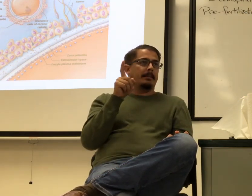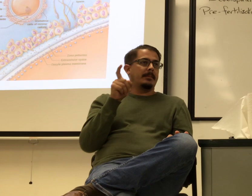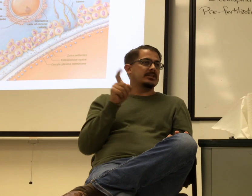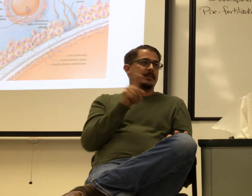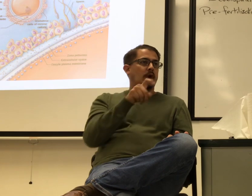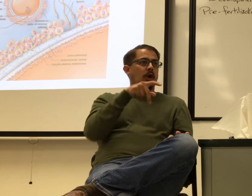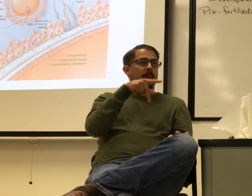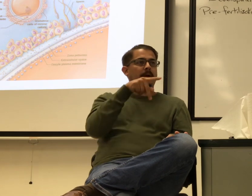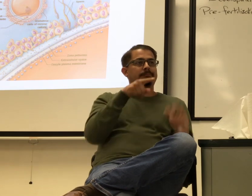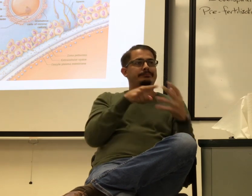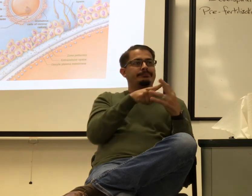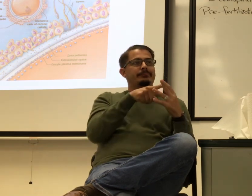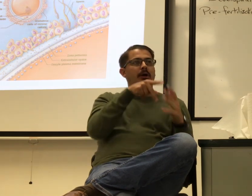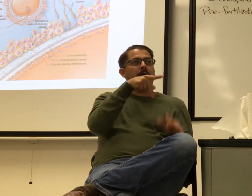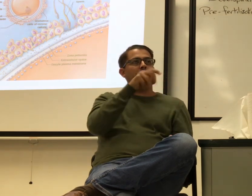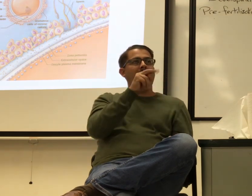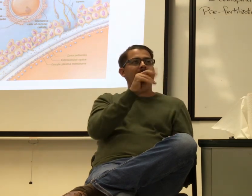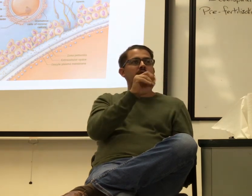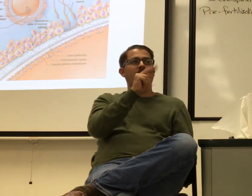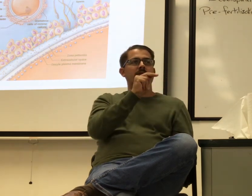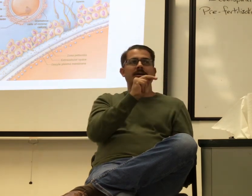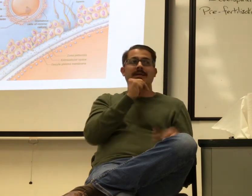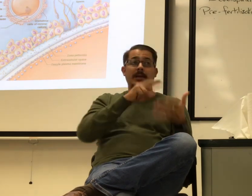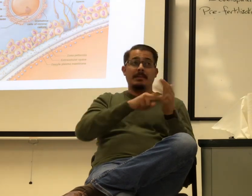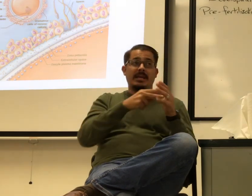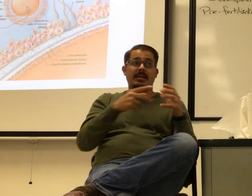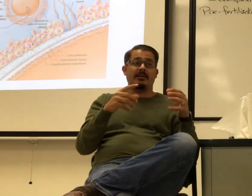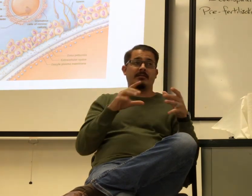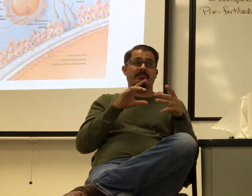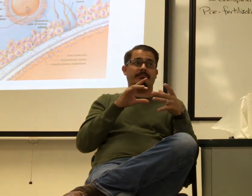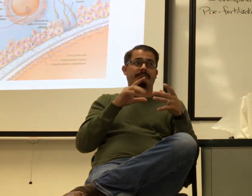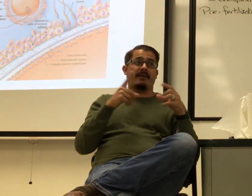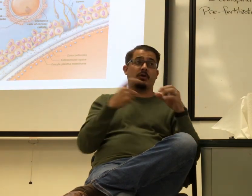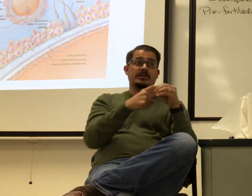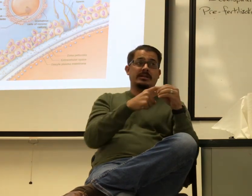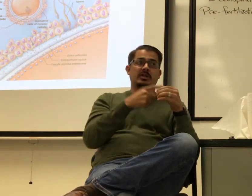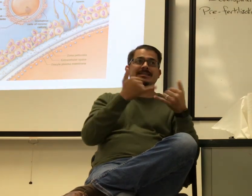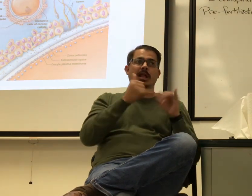Sperm penetration is not fertilization. It's still pre.